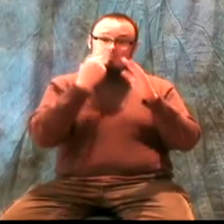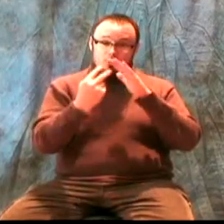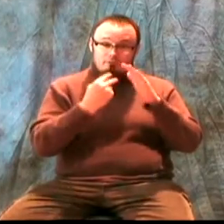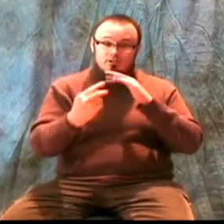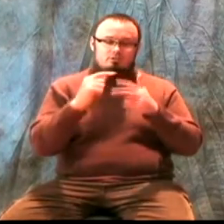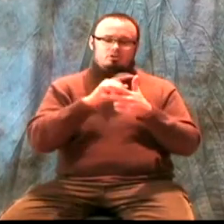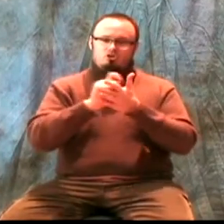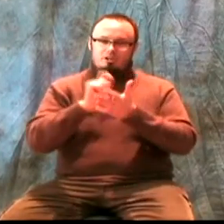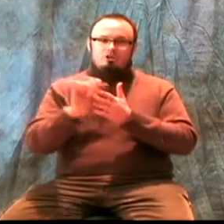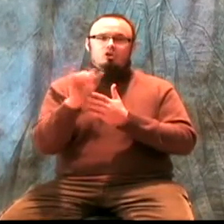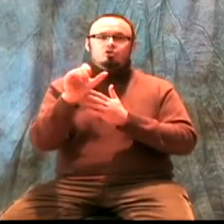Siddur.